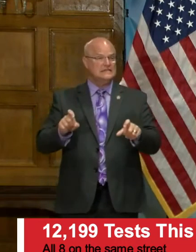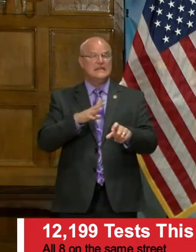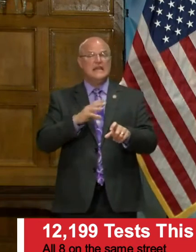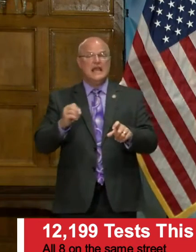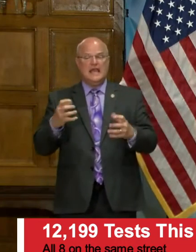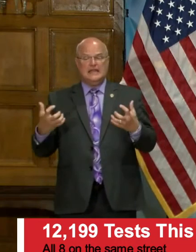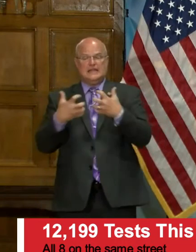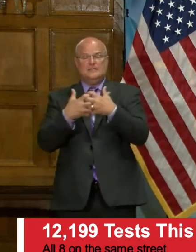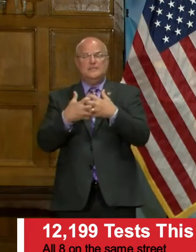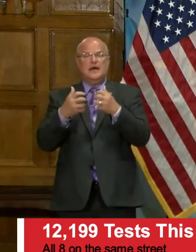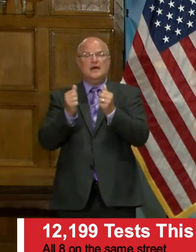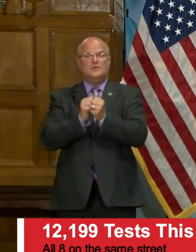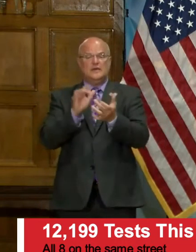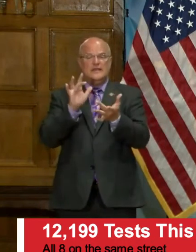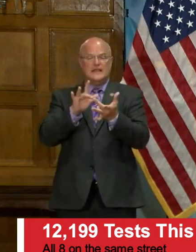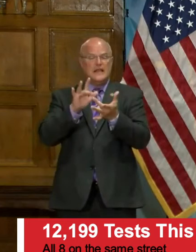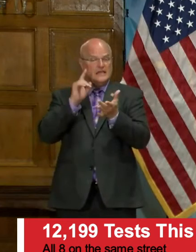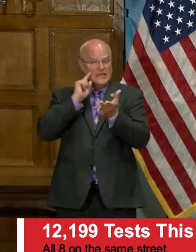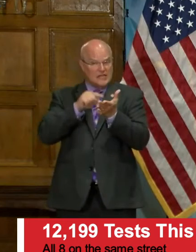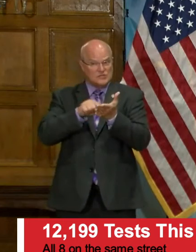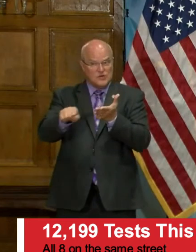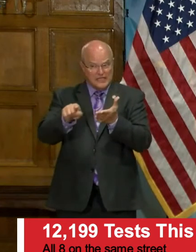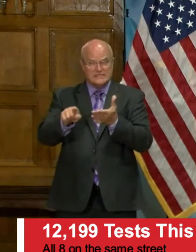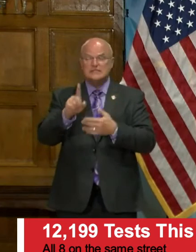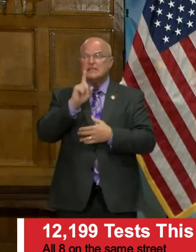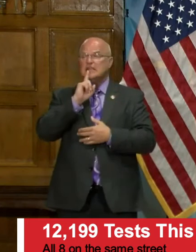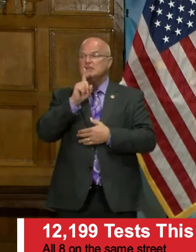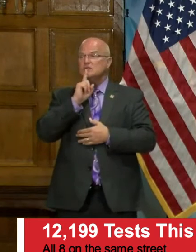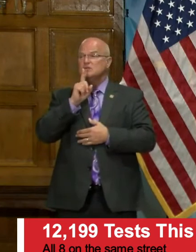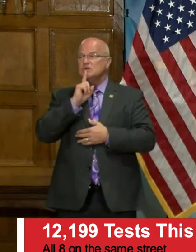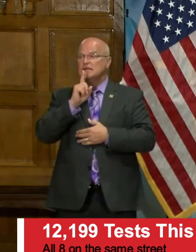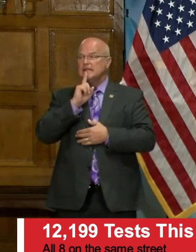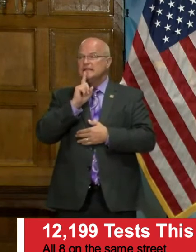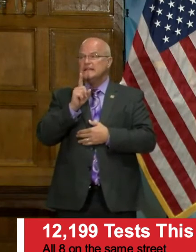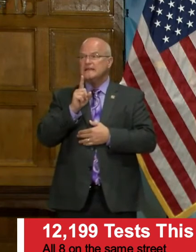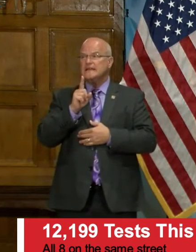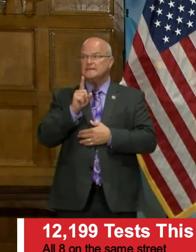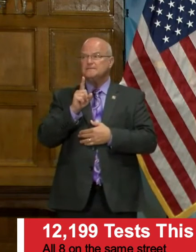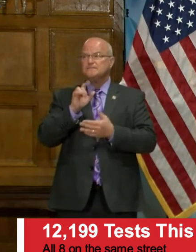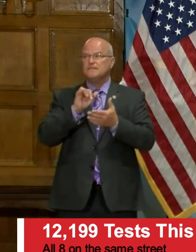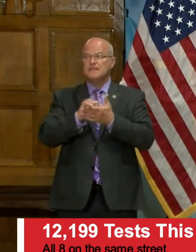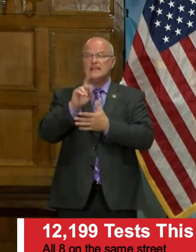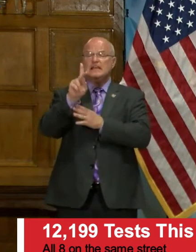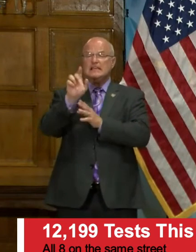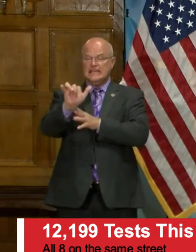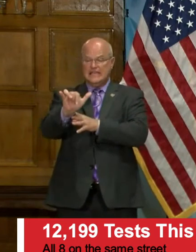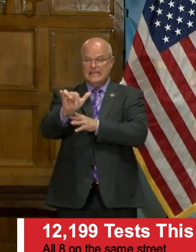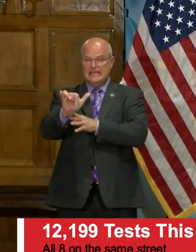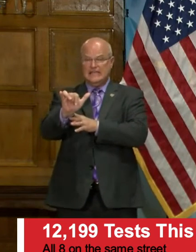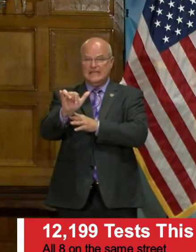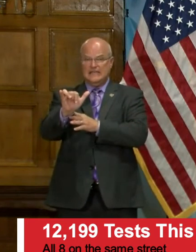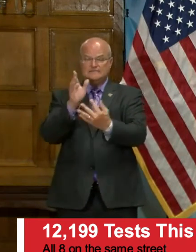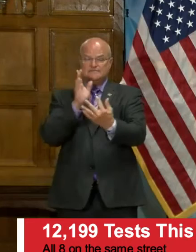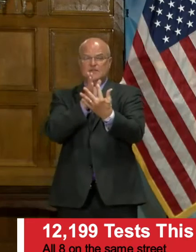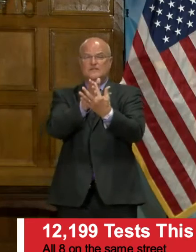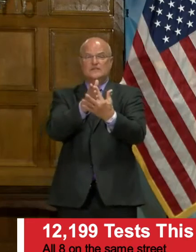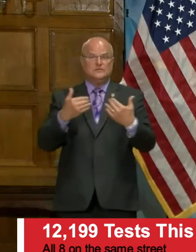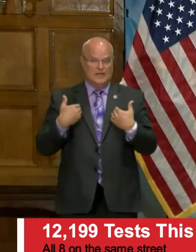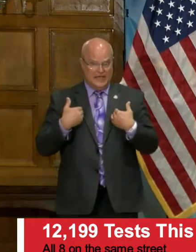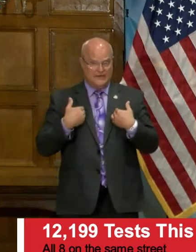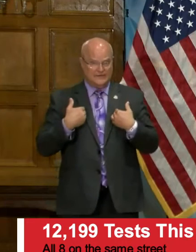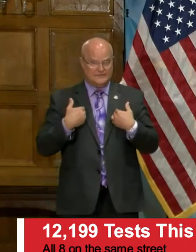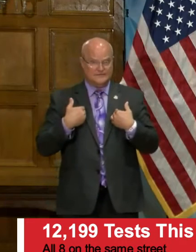testing combined with the contact tracing is really the key public health interventions that we